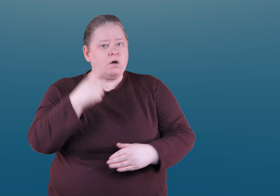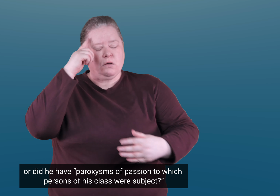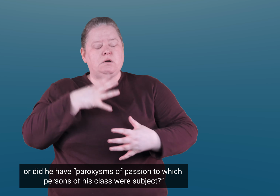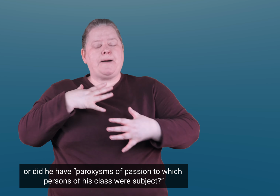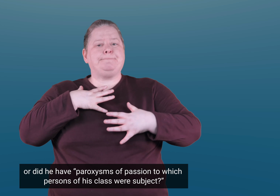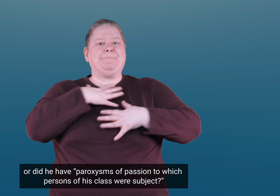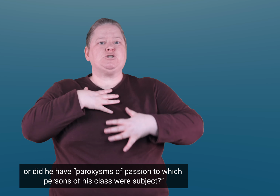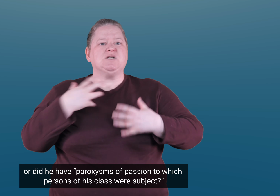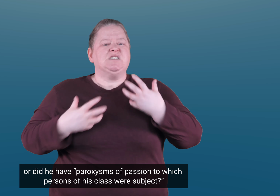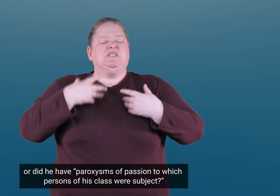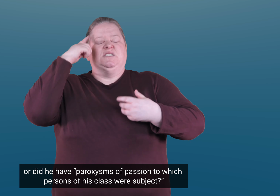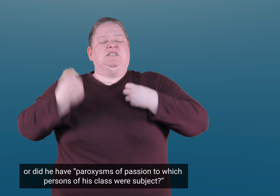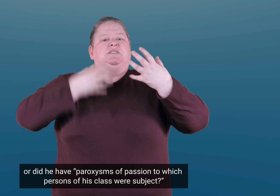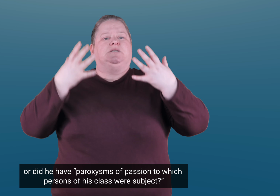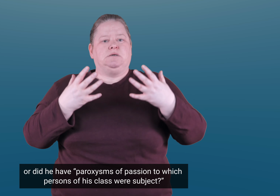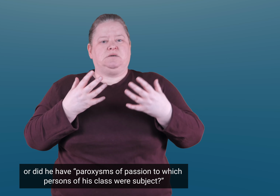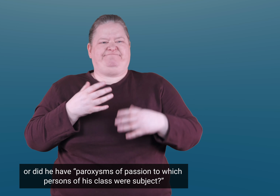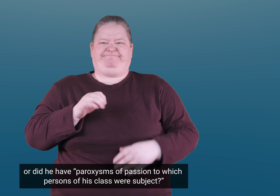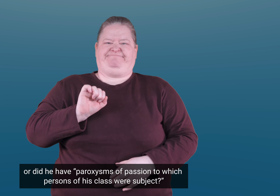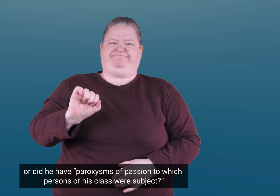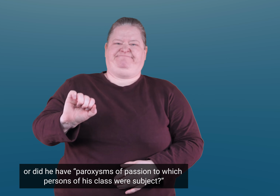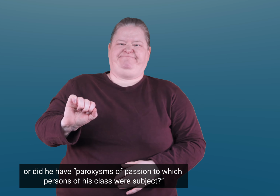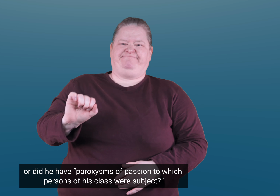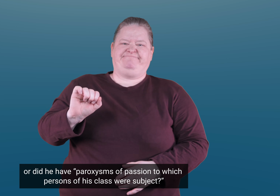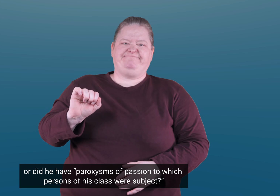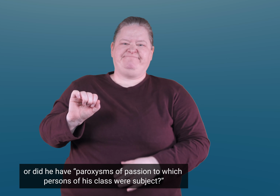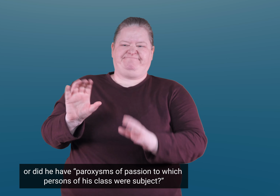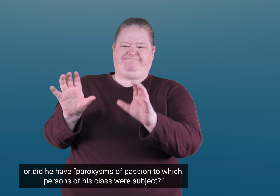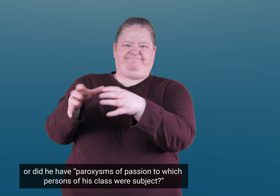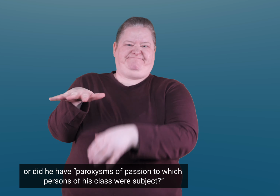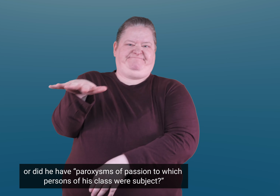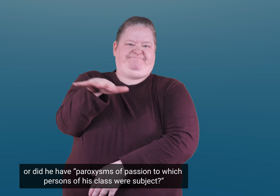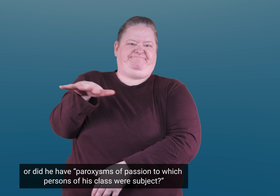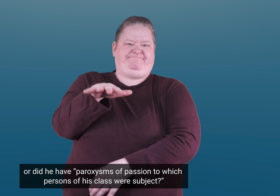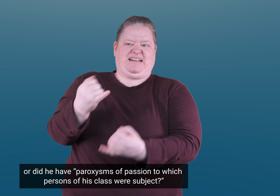Or did he have paroxysms of passion to which persons of his class were subject?